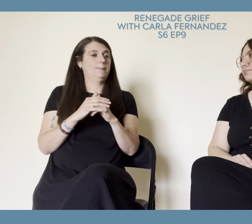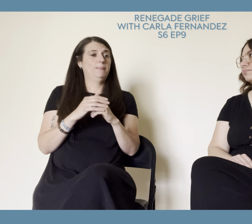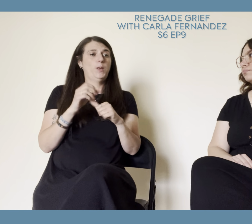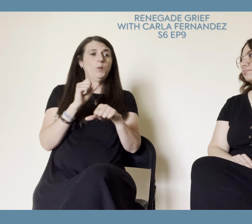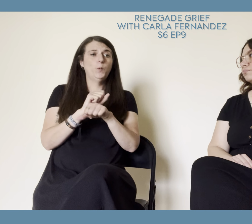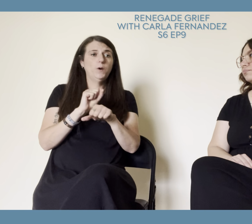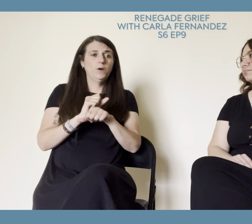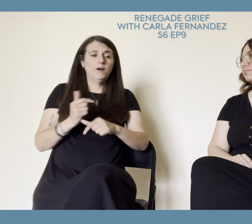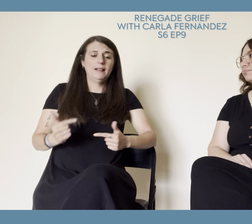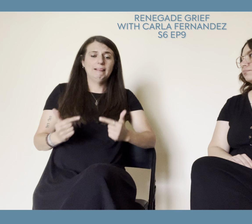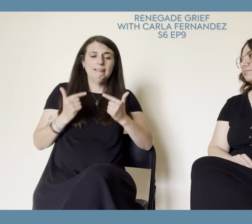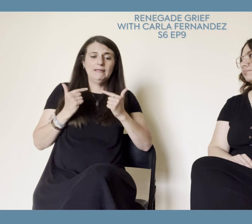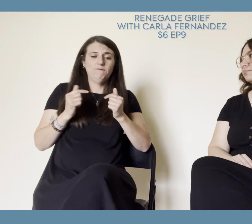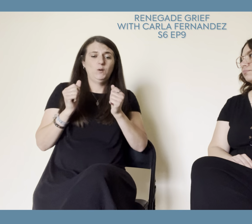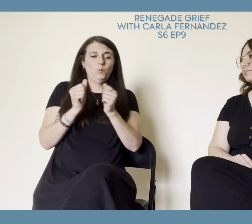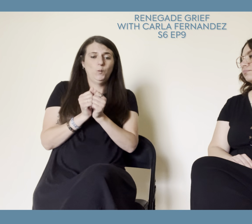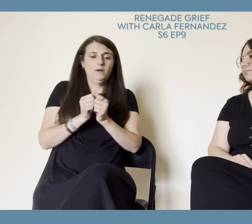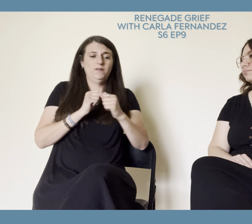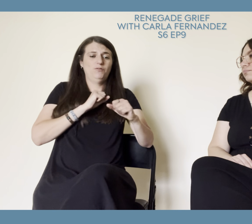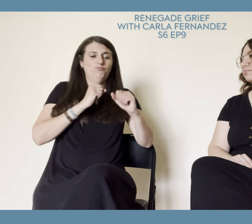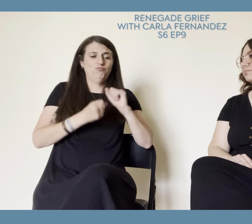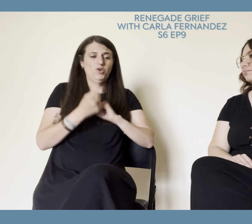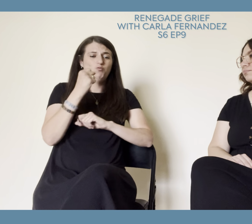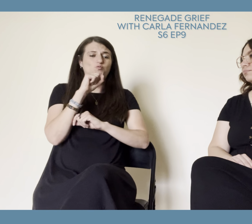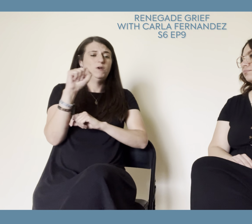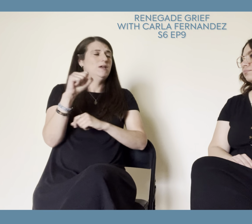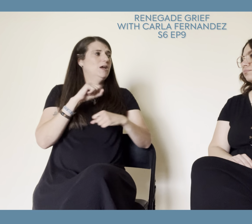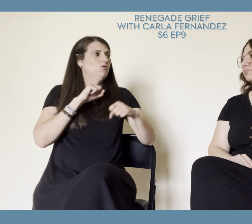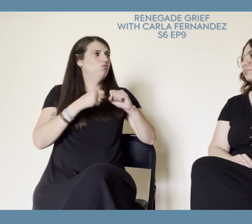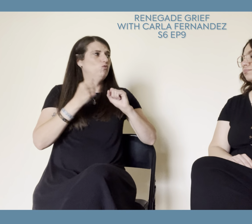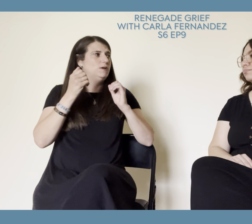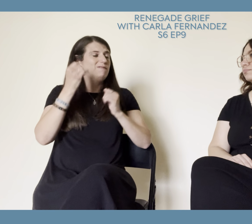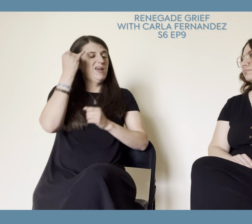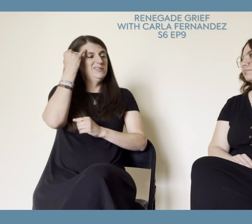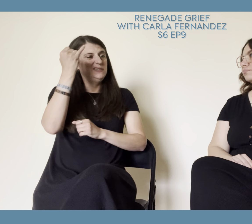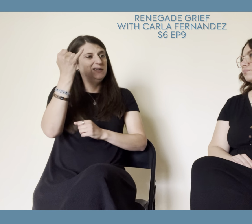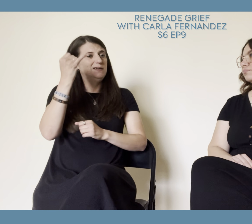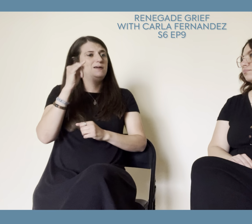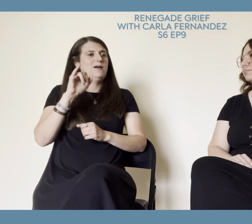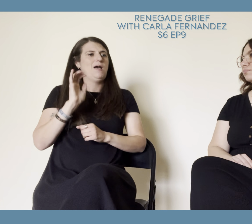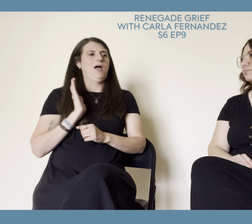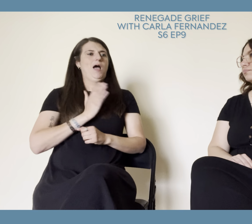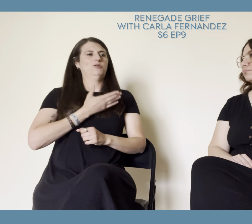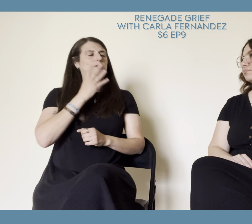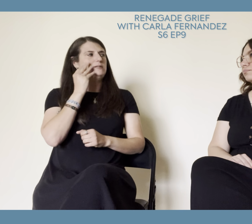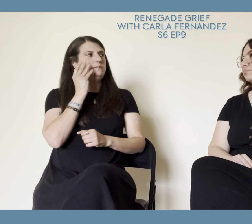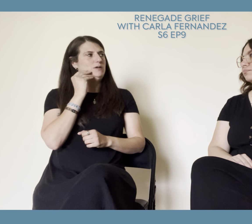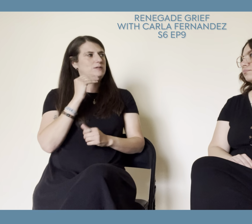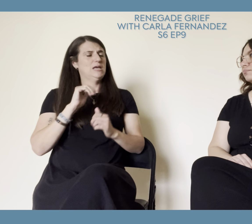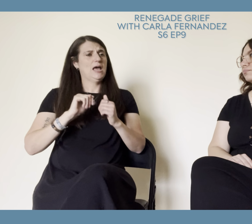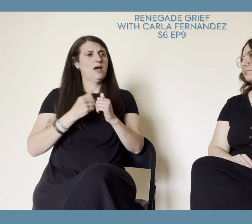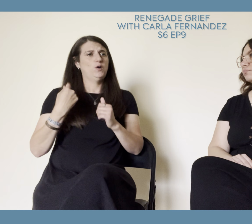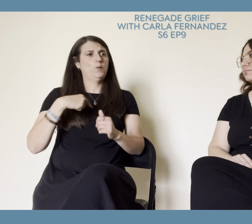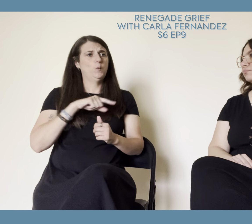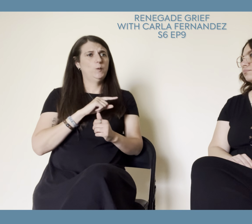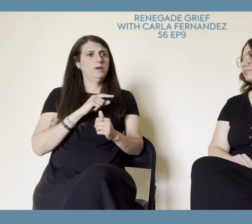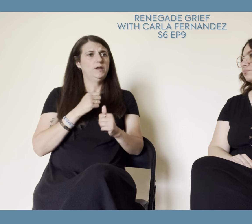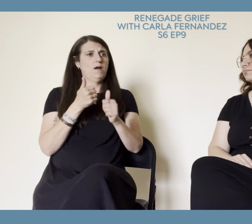living with it, living in this renegade grief idea or experience is like, how do we resist the cultural pressure